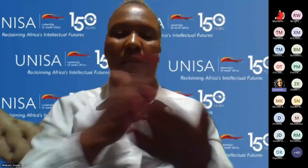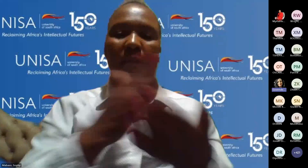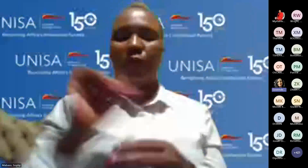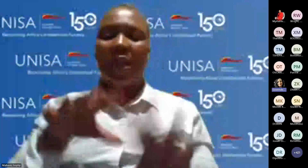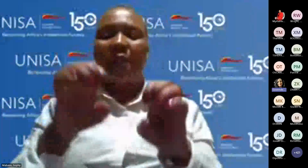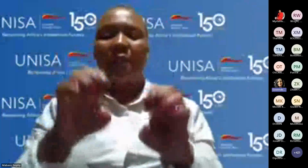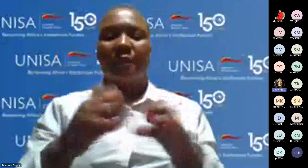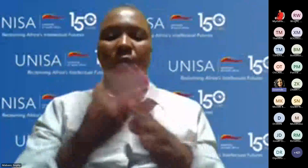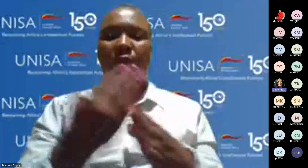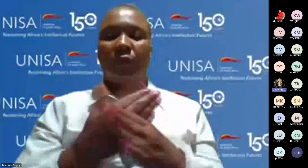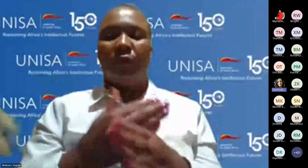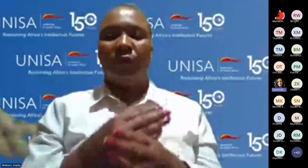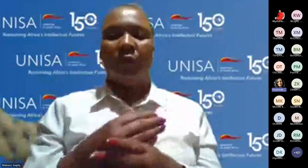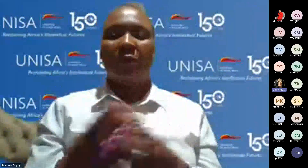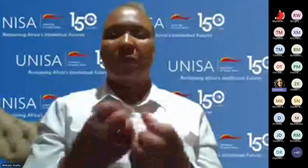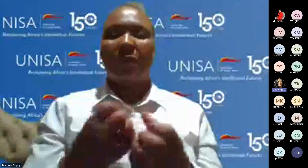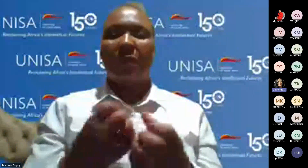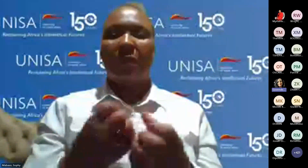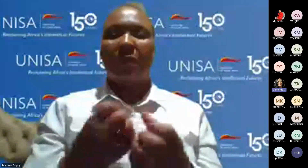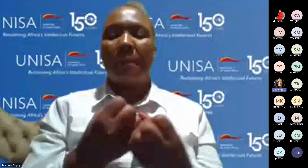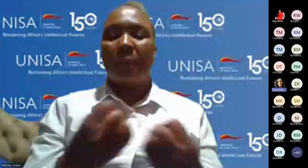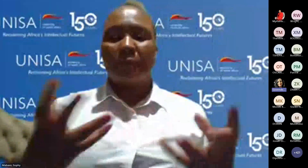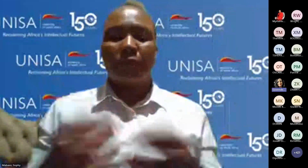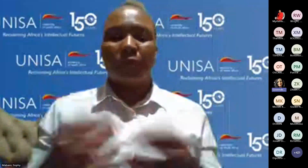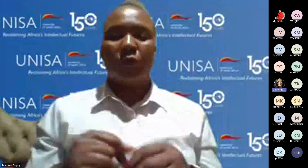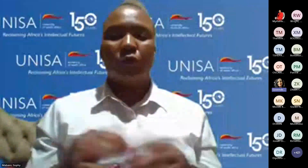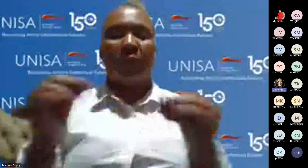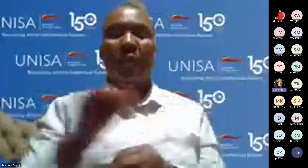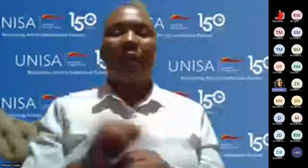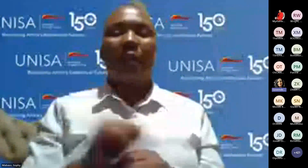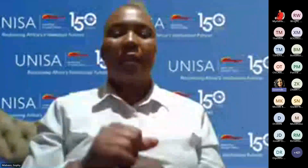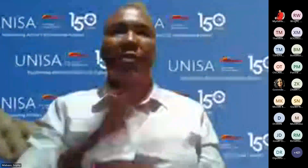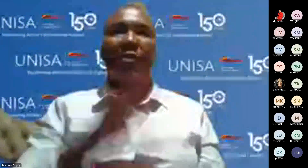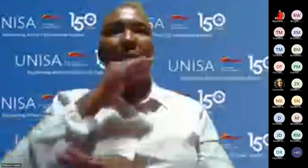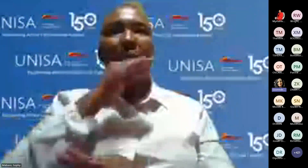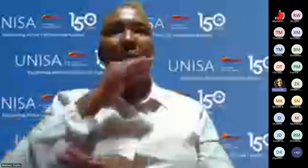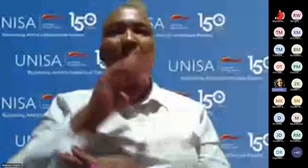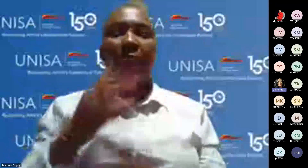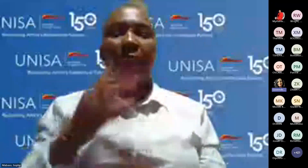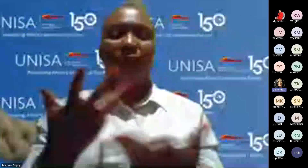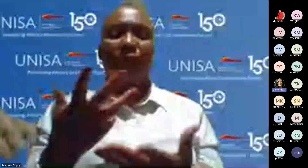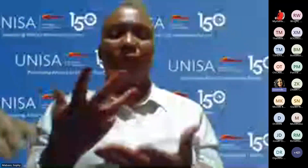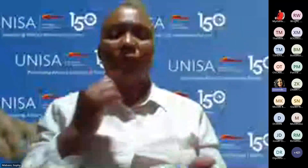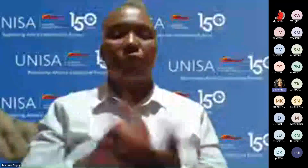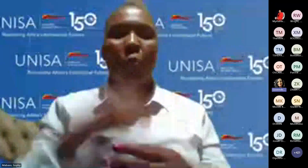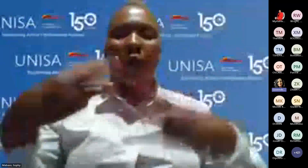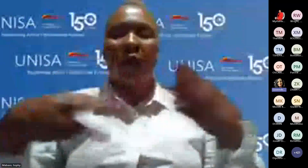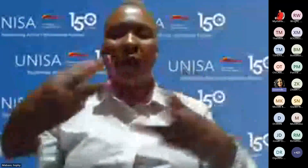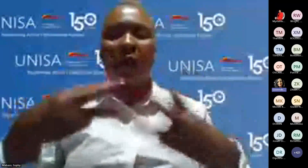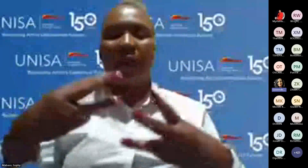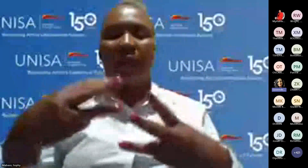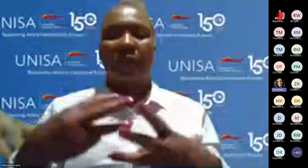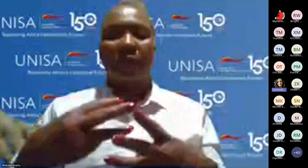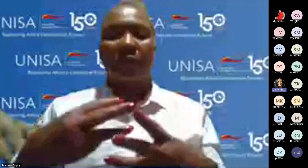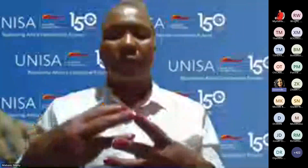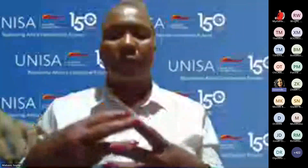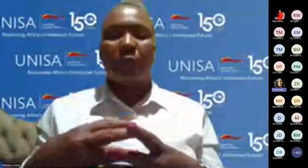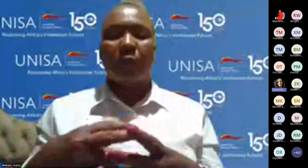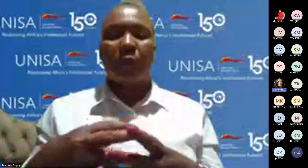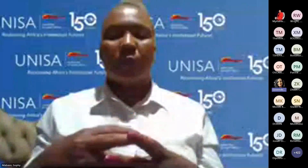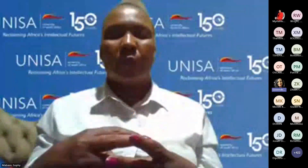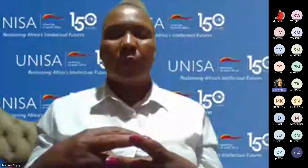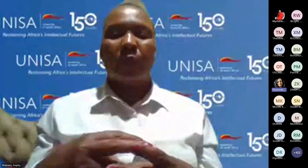to complete. This does not mean that you must work on all